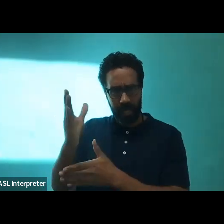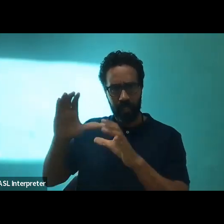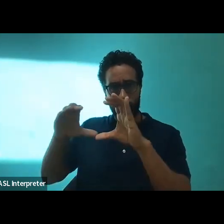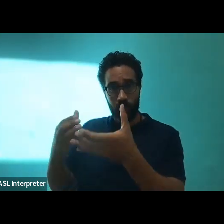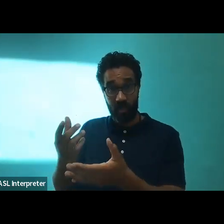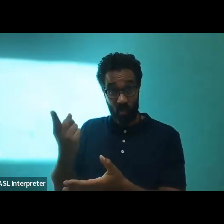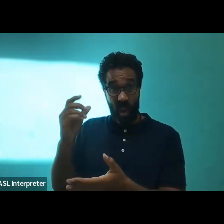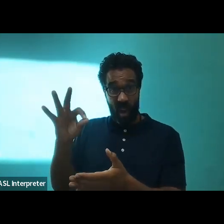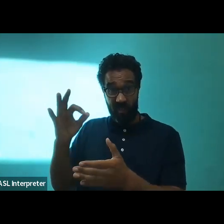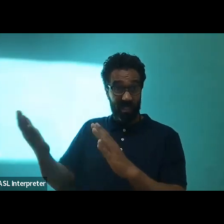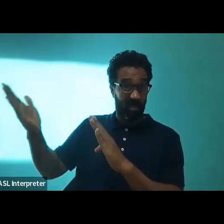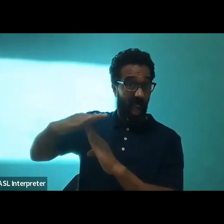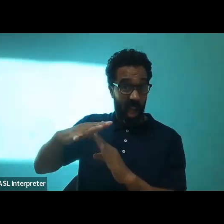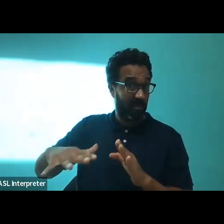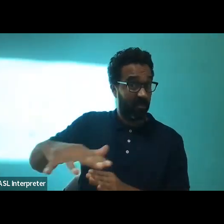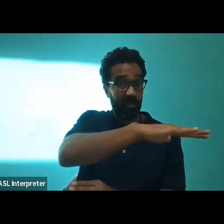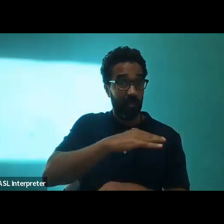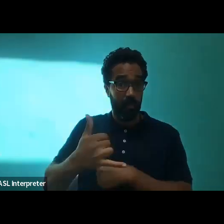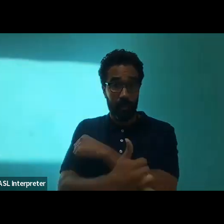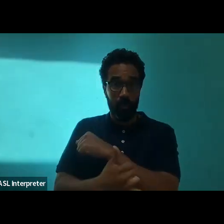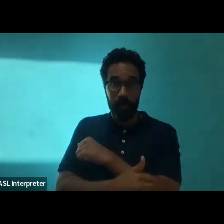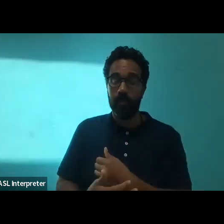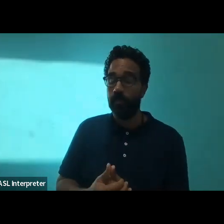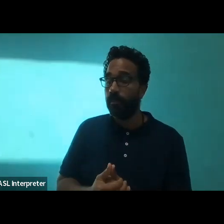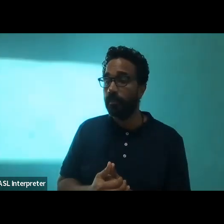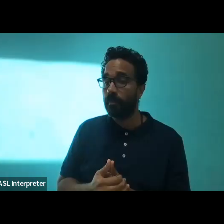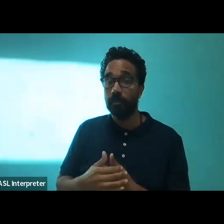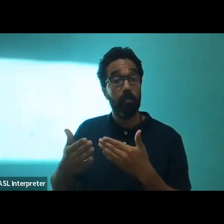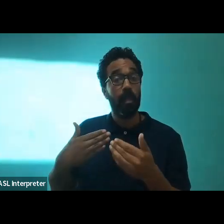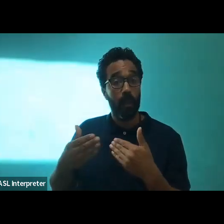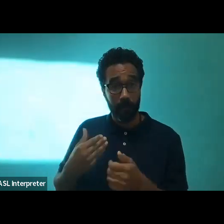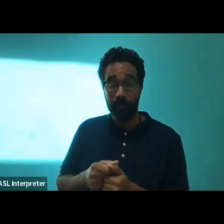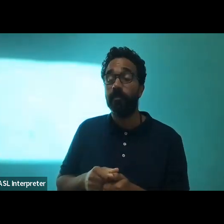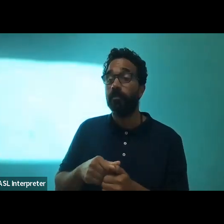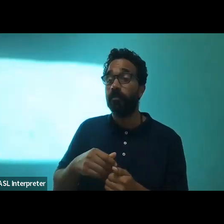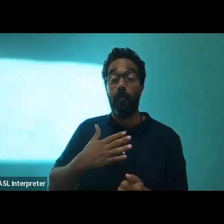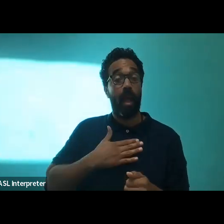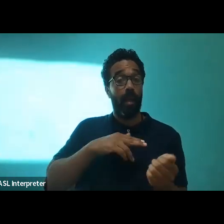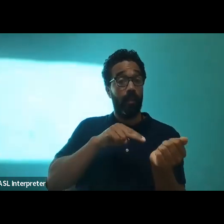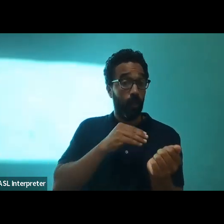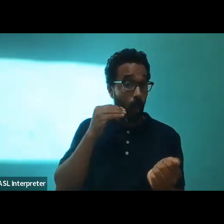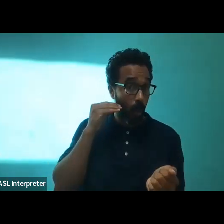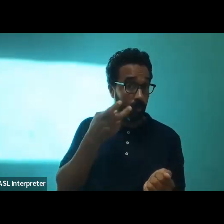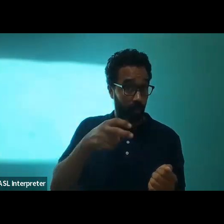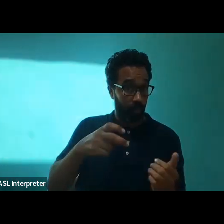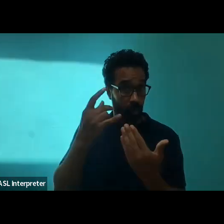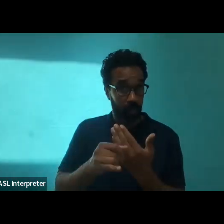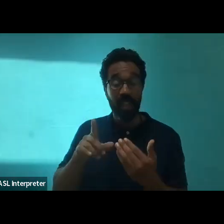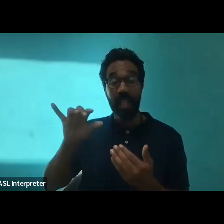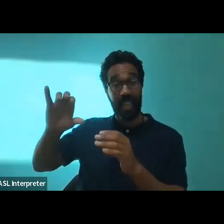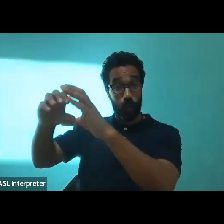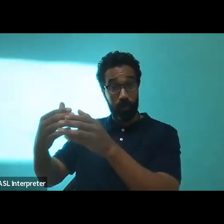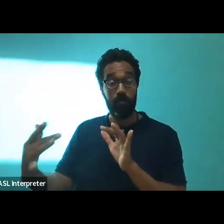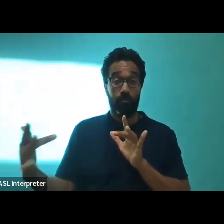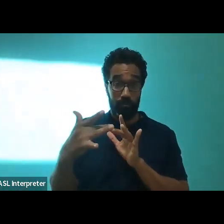country. They reached out to me when they learned about the nursing home transition project and